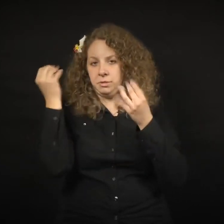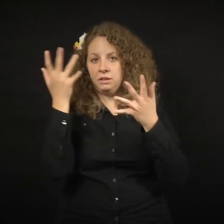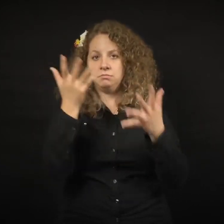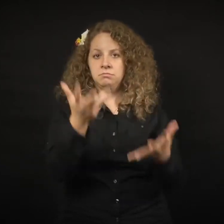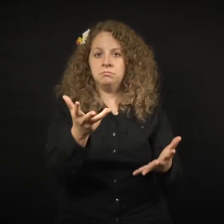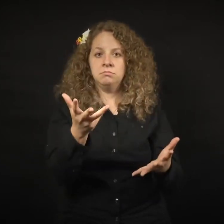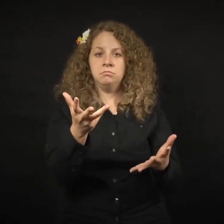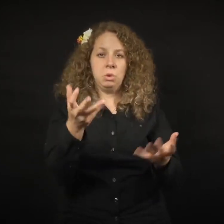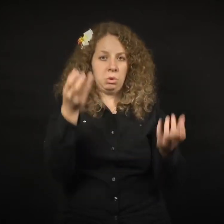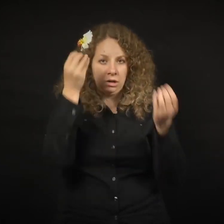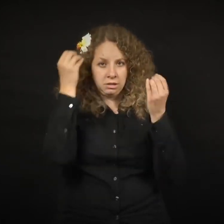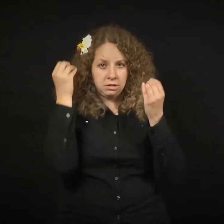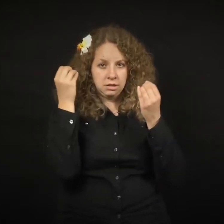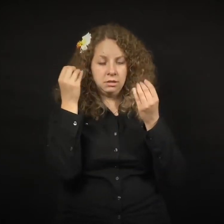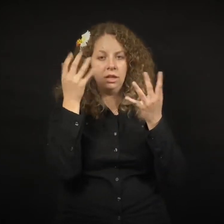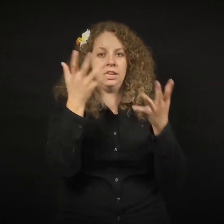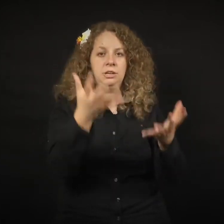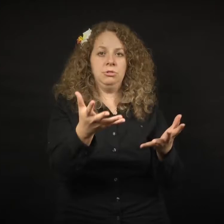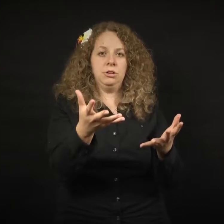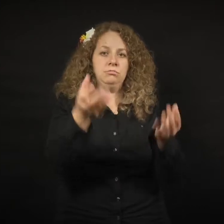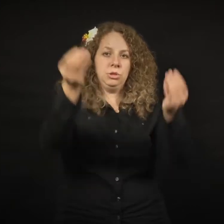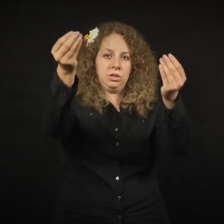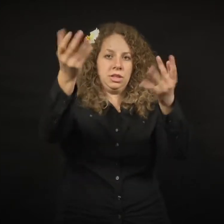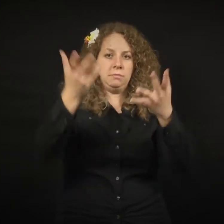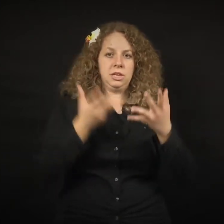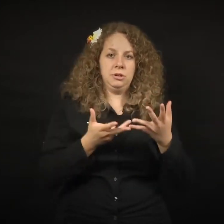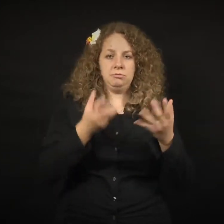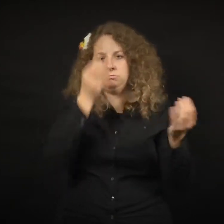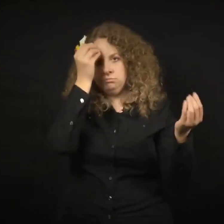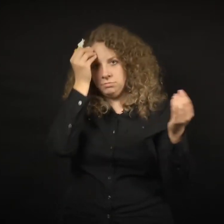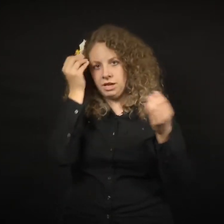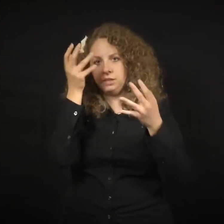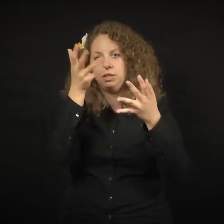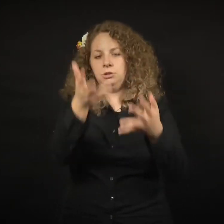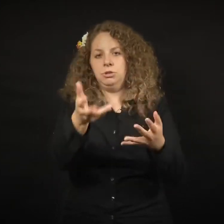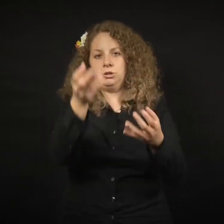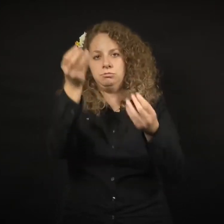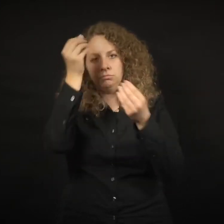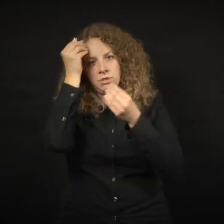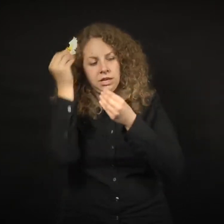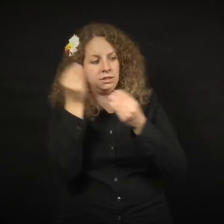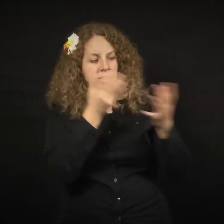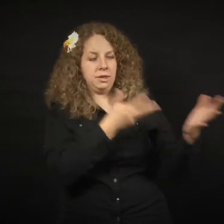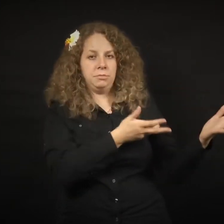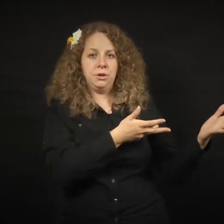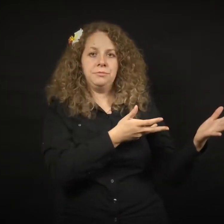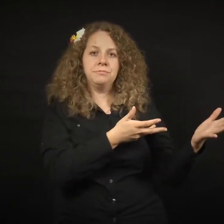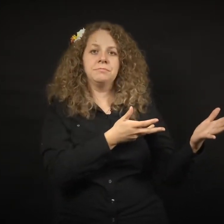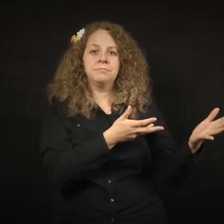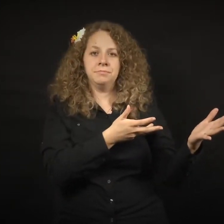Informing or letting you know. You can let me know. I can let you know. I can let them know.